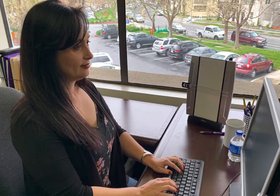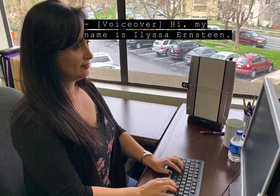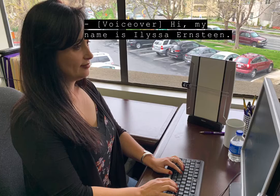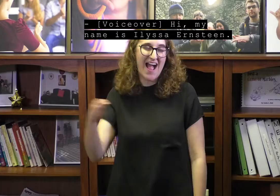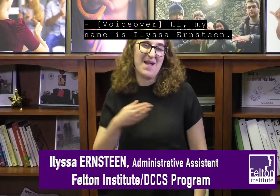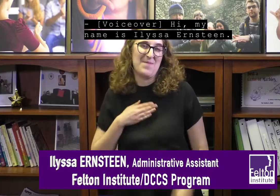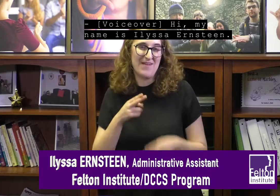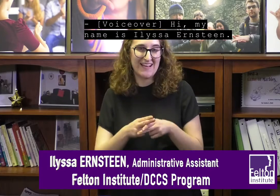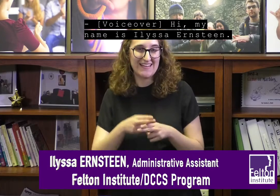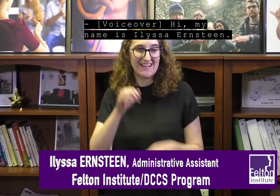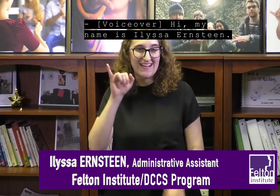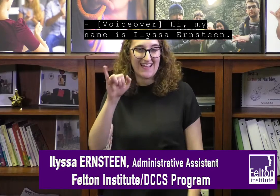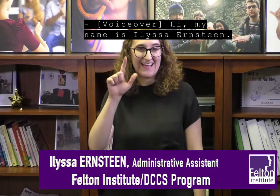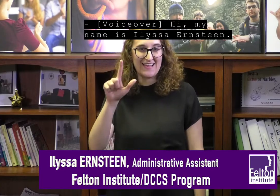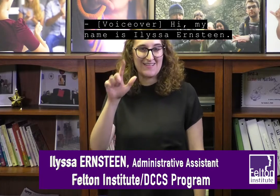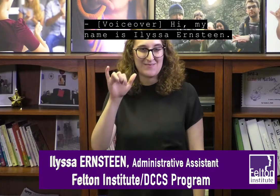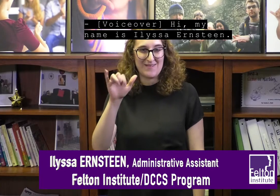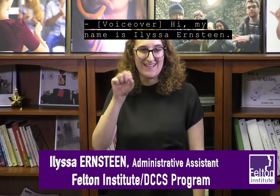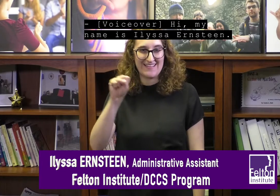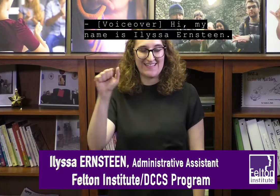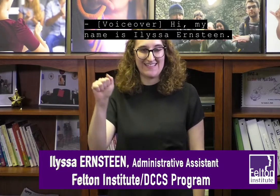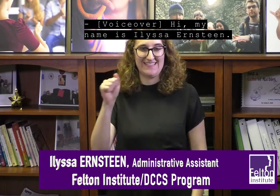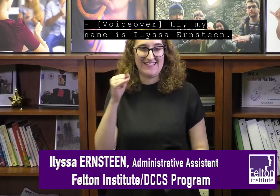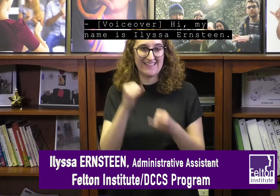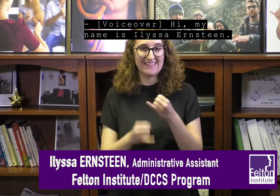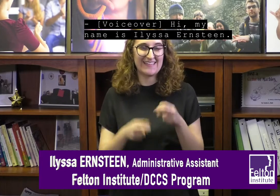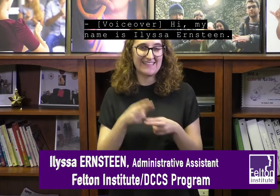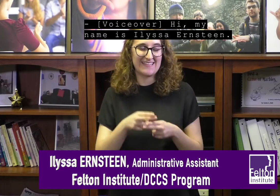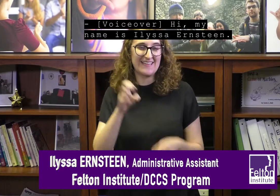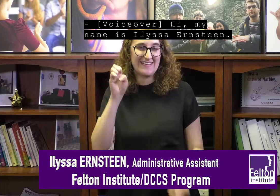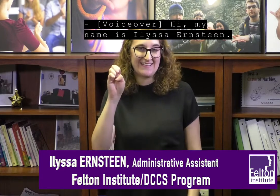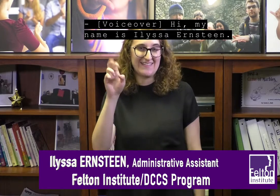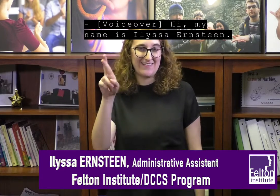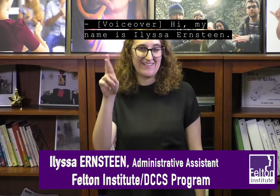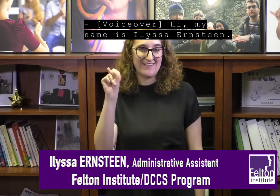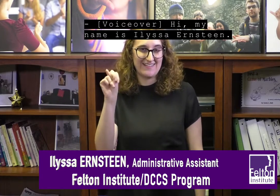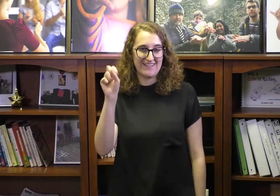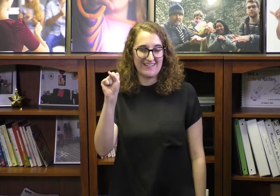Hi, my name is Alyssa Ernstein.